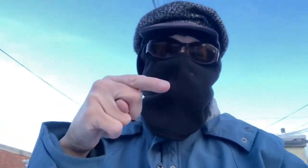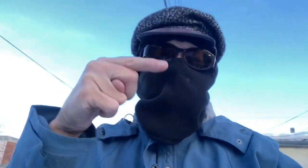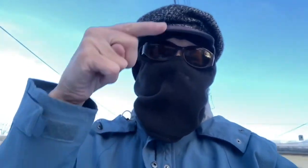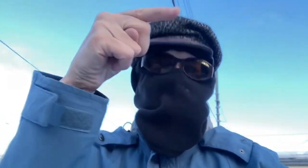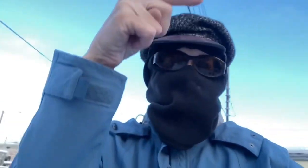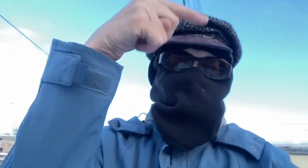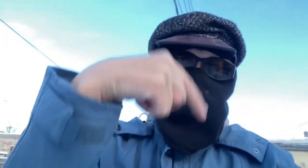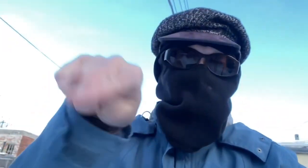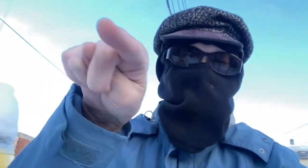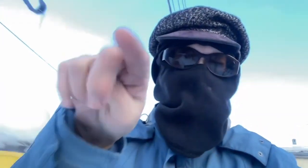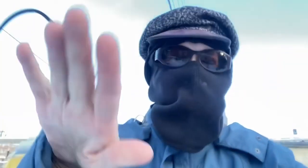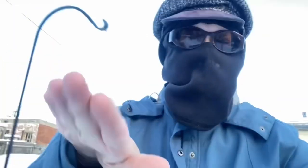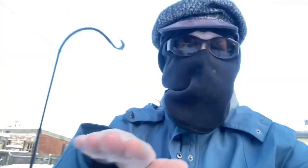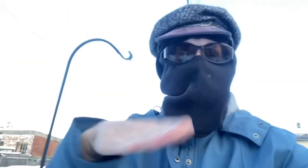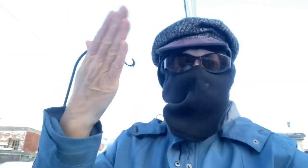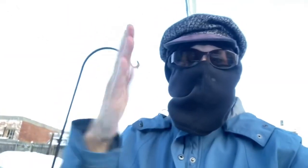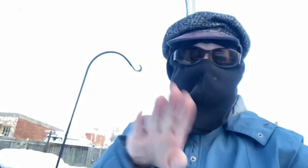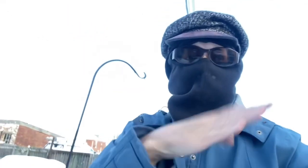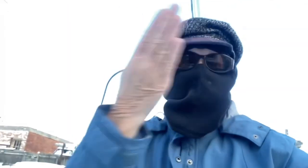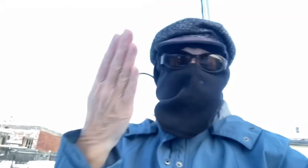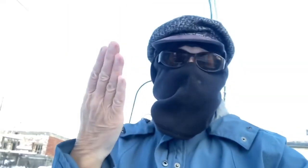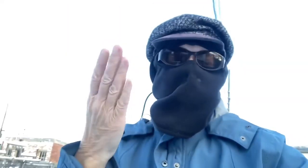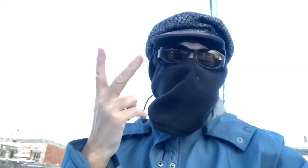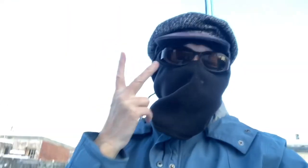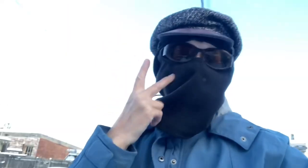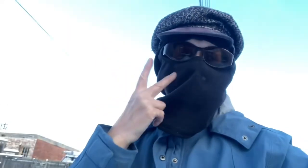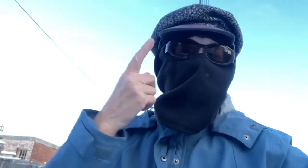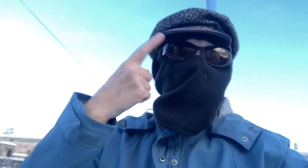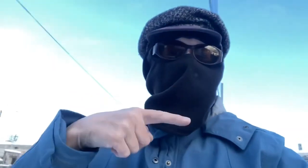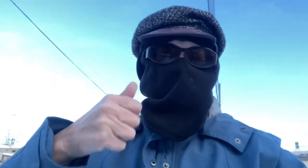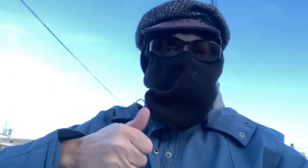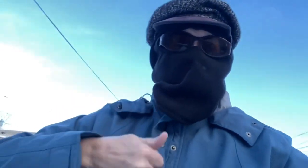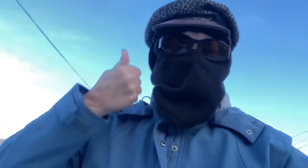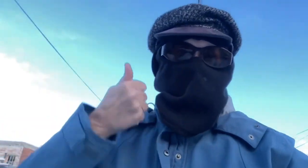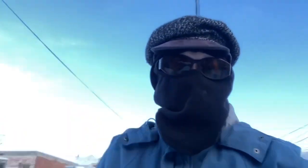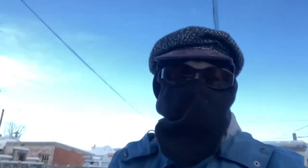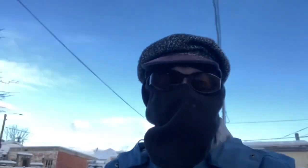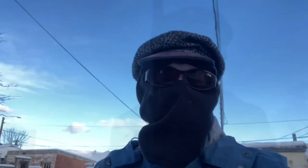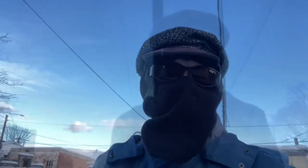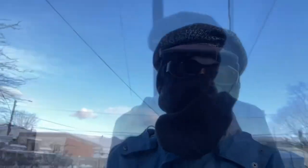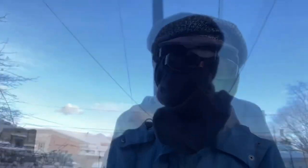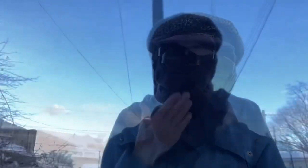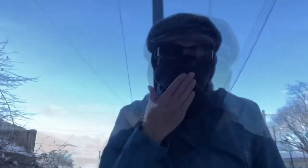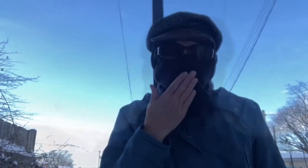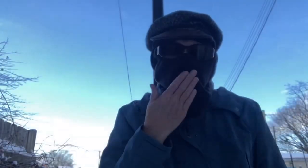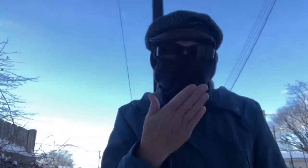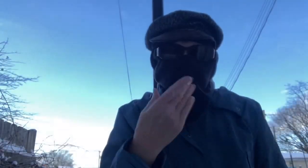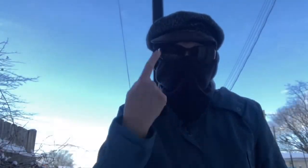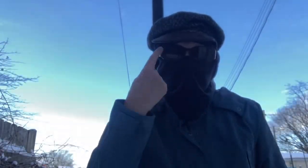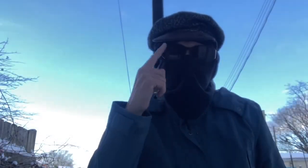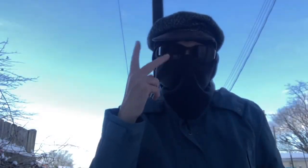I just wanted to make sure you saw the garden, so next week when we open it up, we can compare it and see what